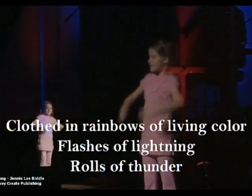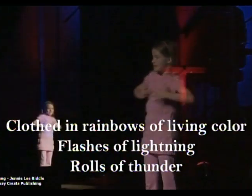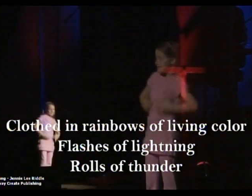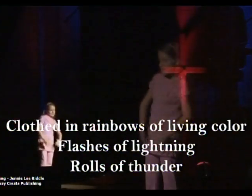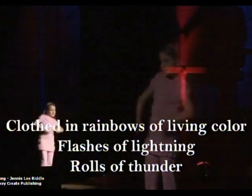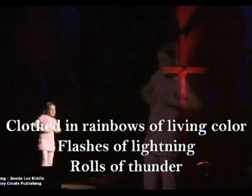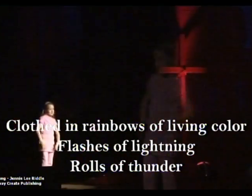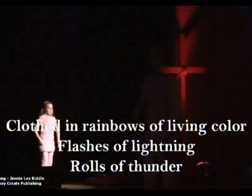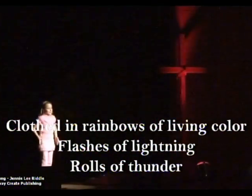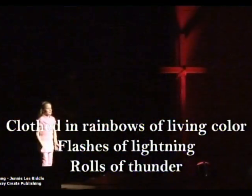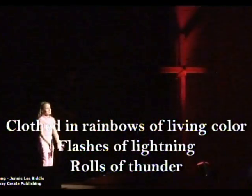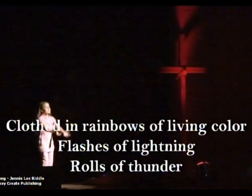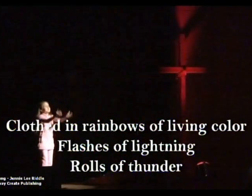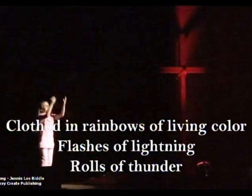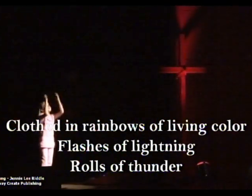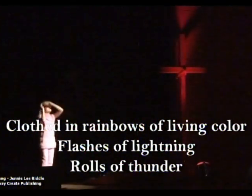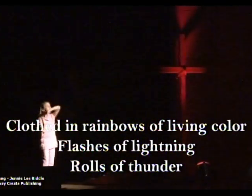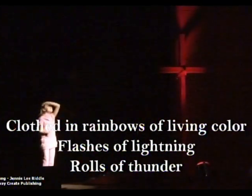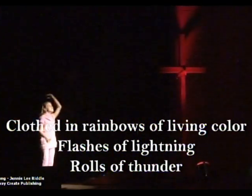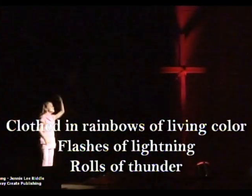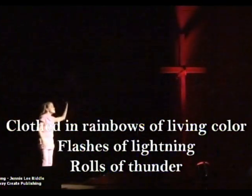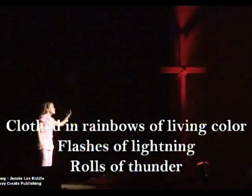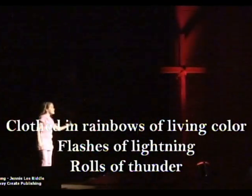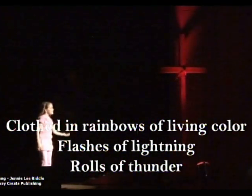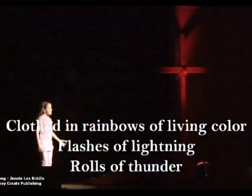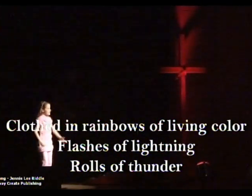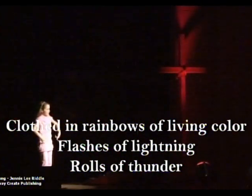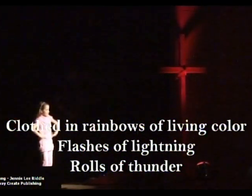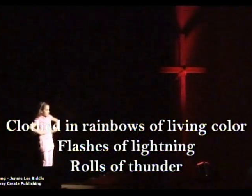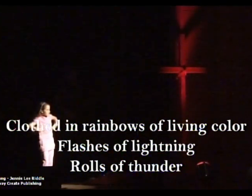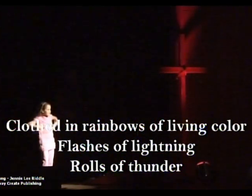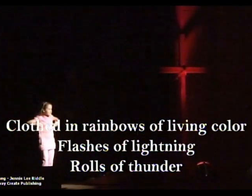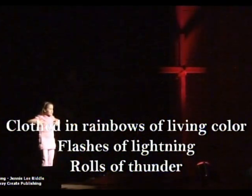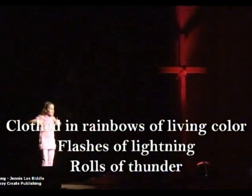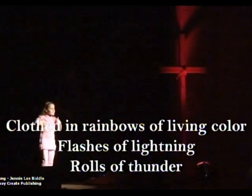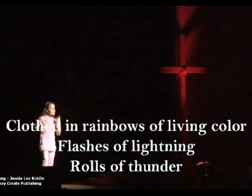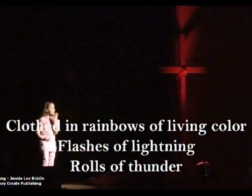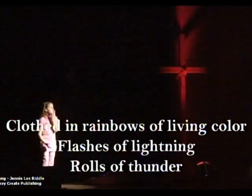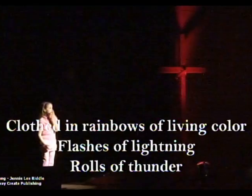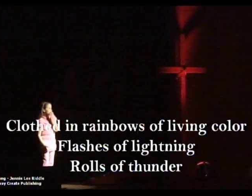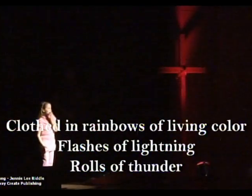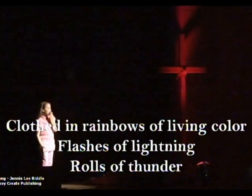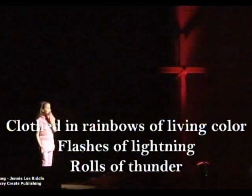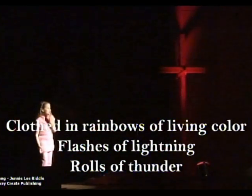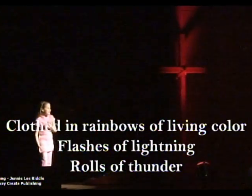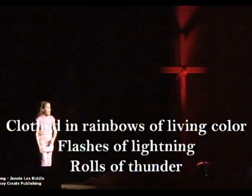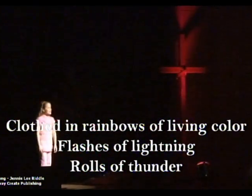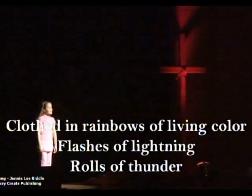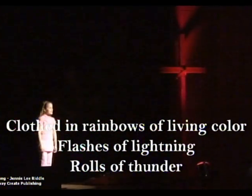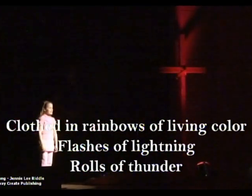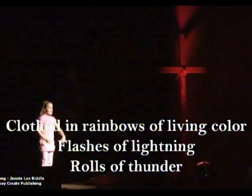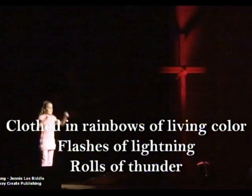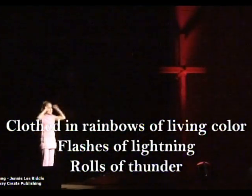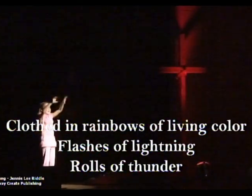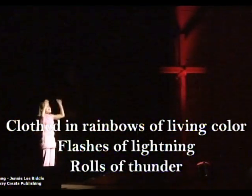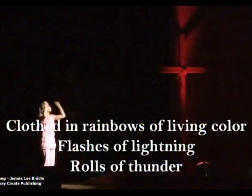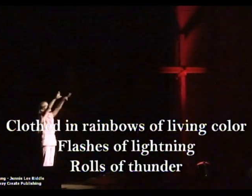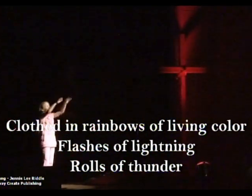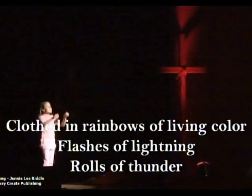Clothed in rainbows of living color. Flashes